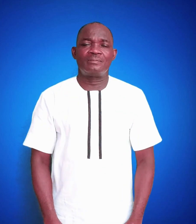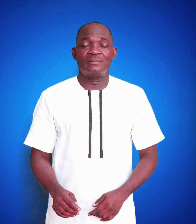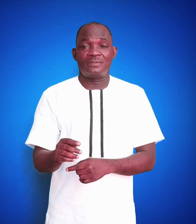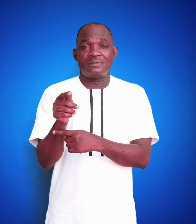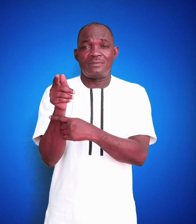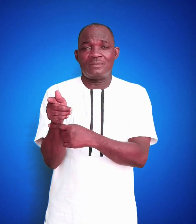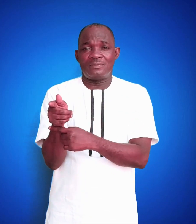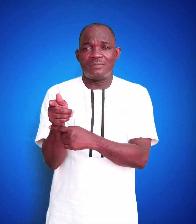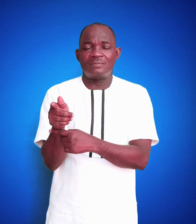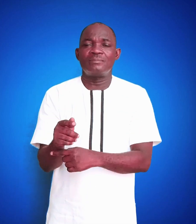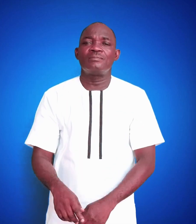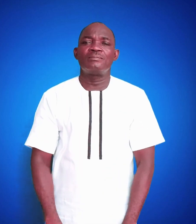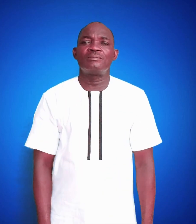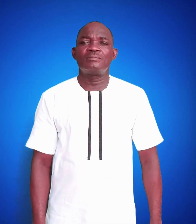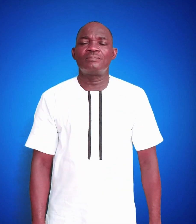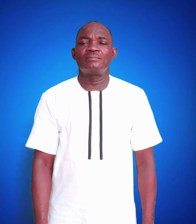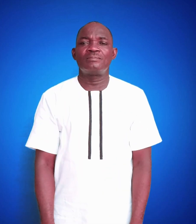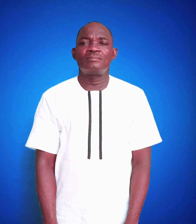G.